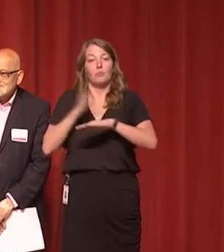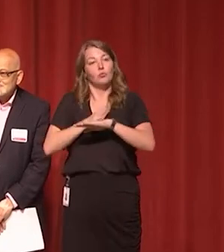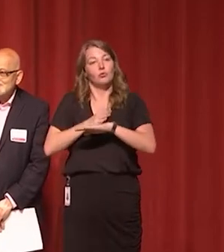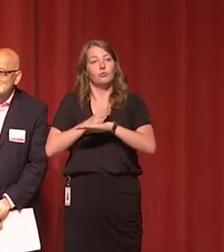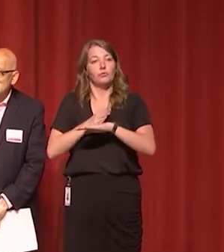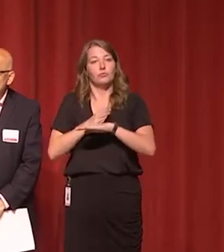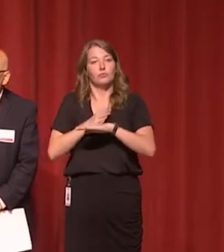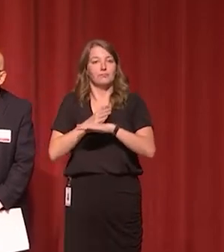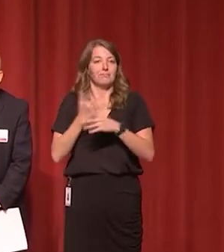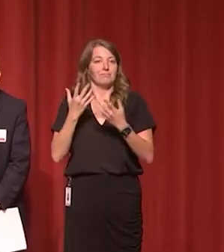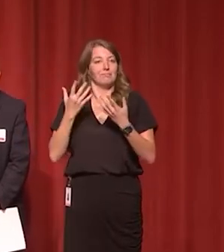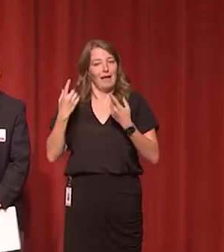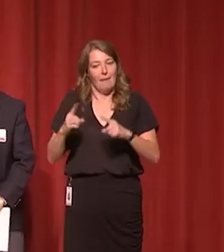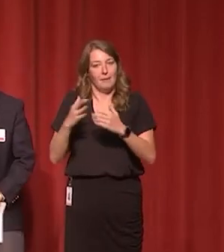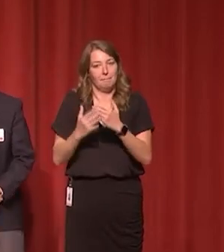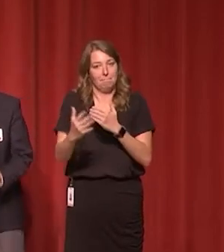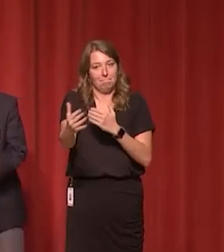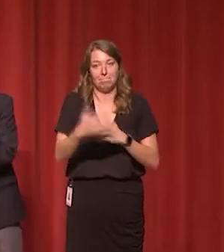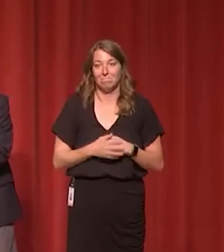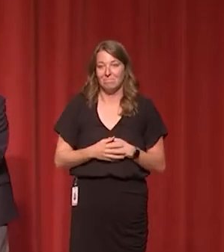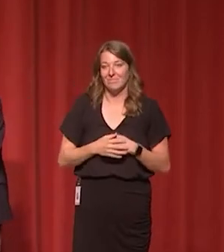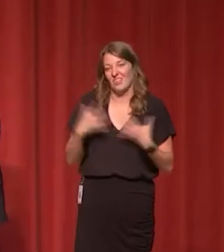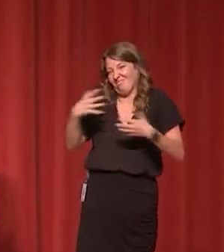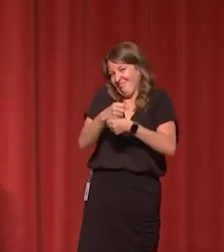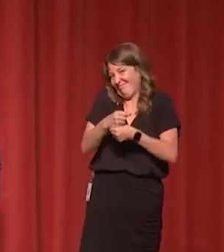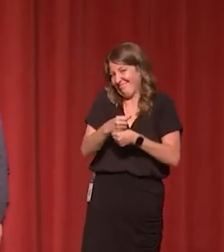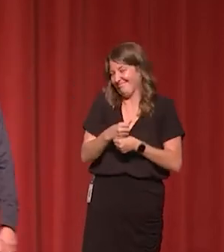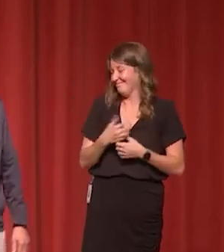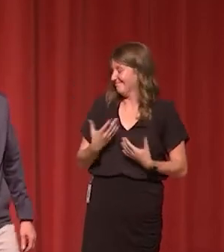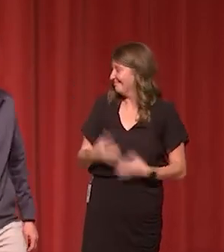guess that's the summary, Dr. Sun.